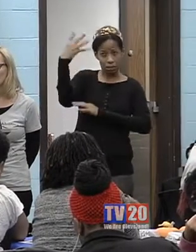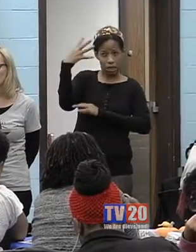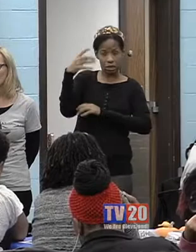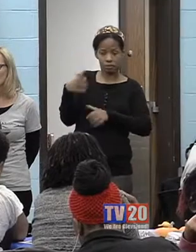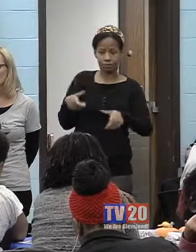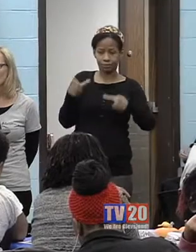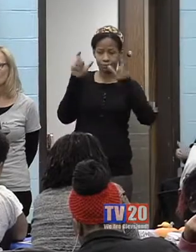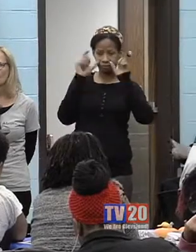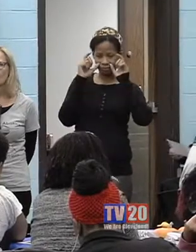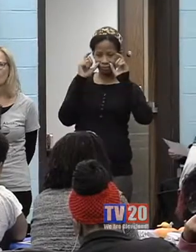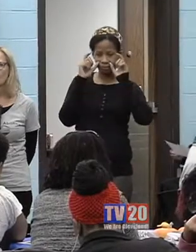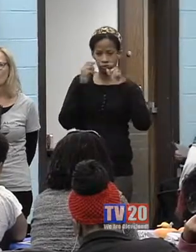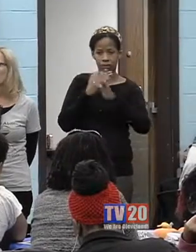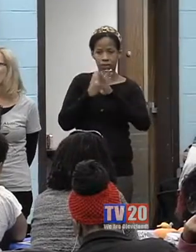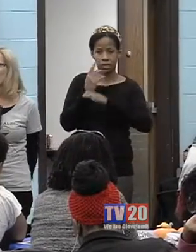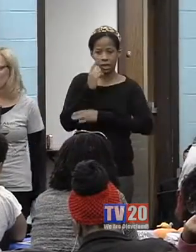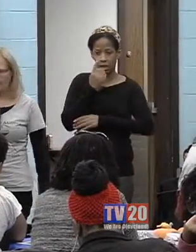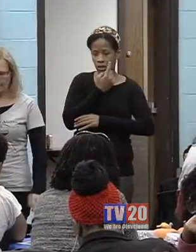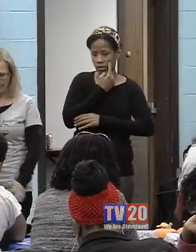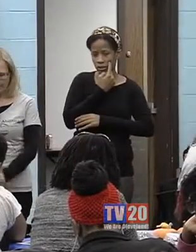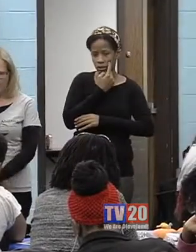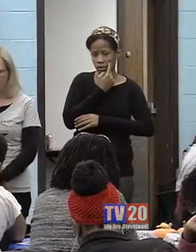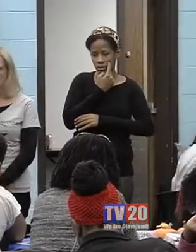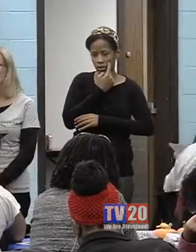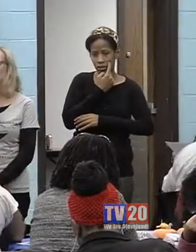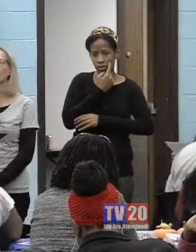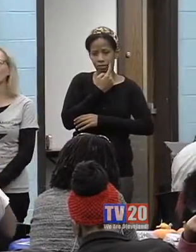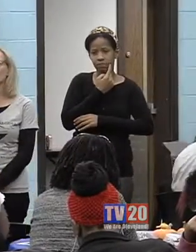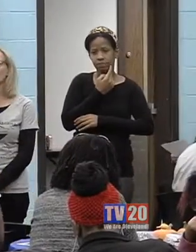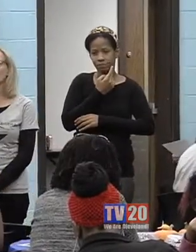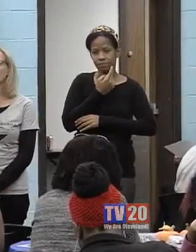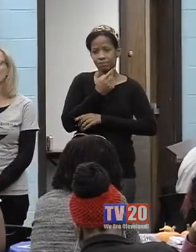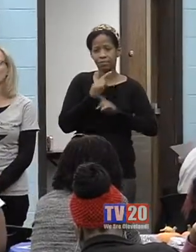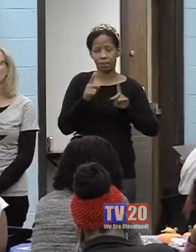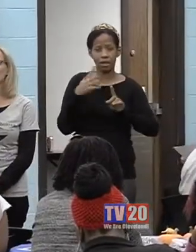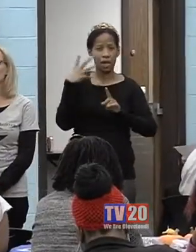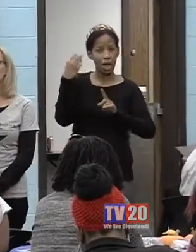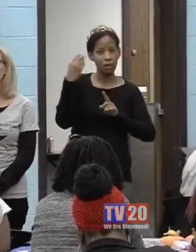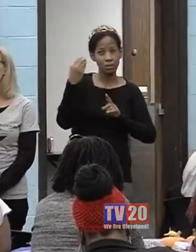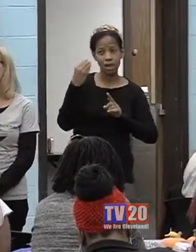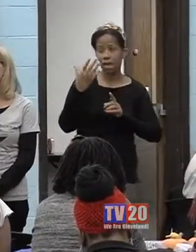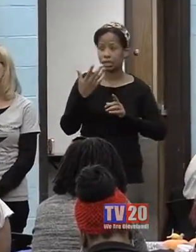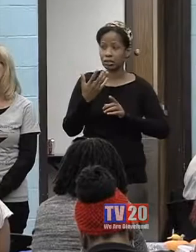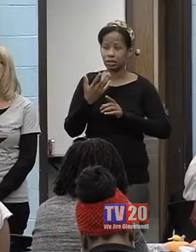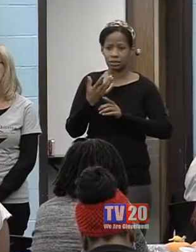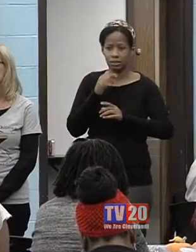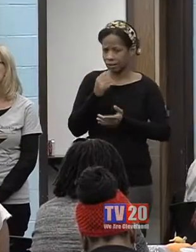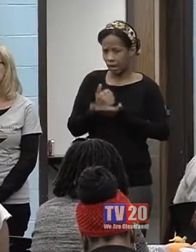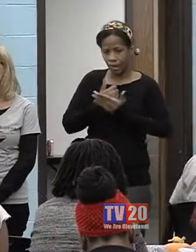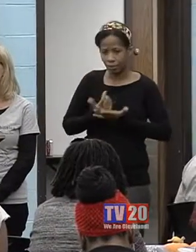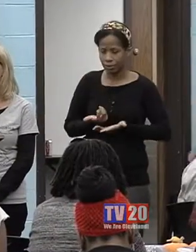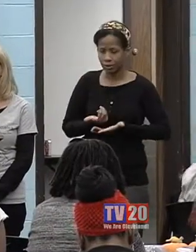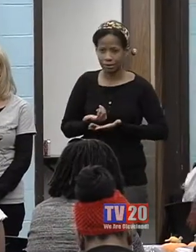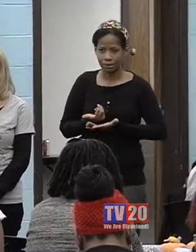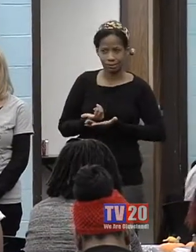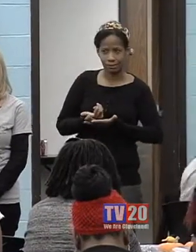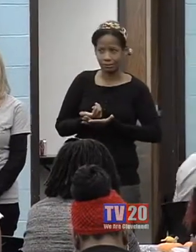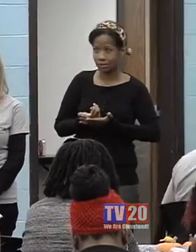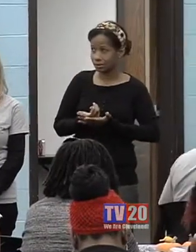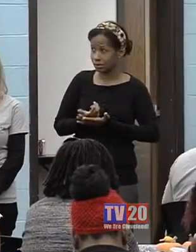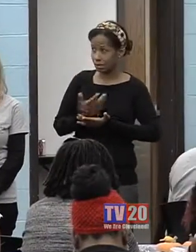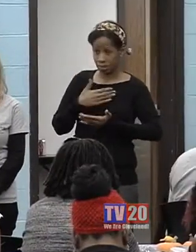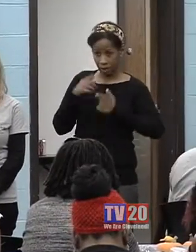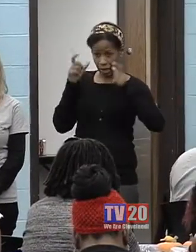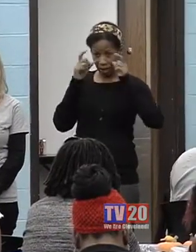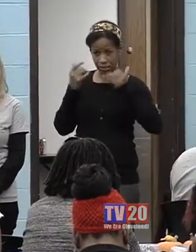types of things, but so you say, well, I'm wearing sunglasses, but it doesn't get in if like my glasses